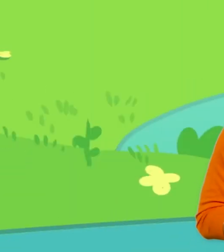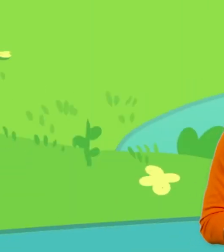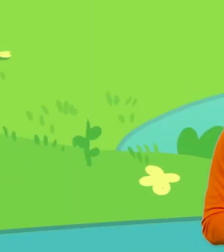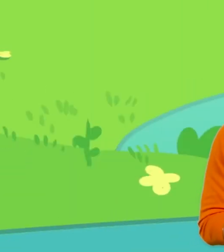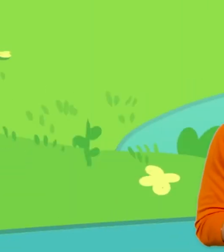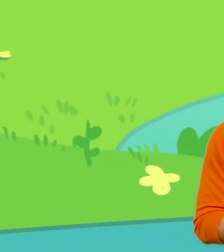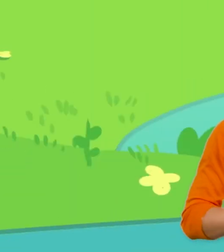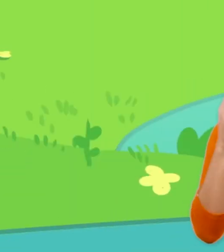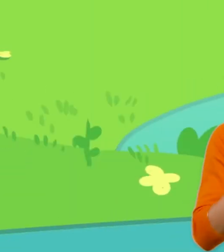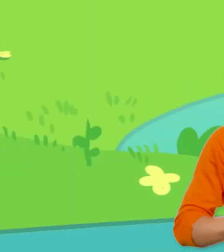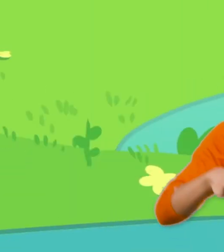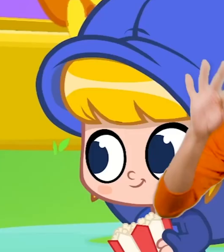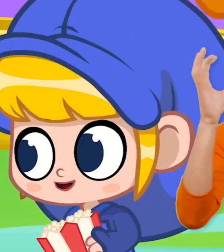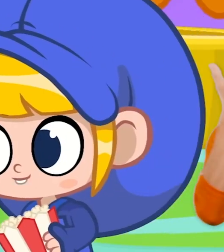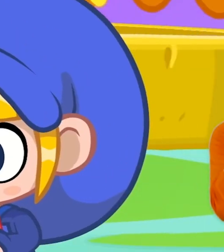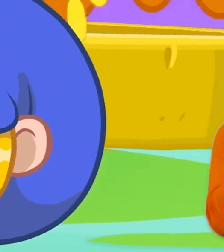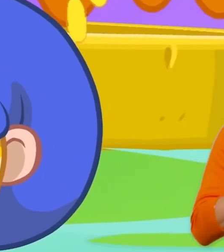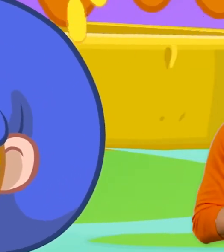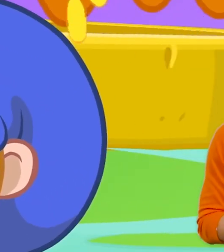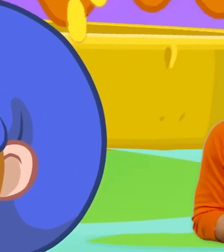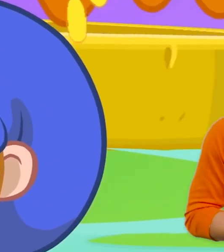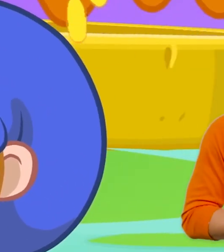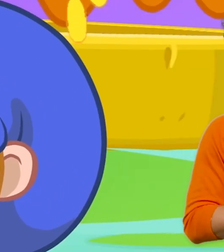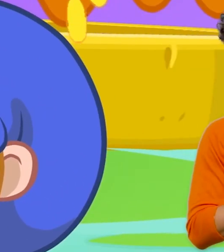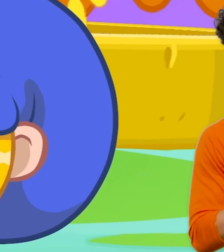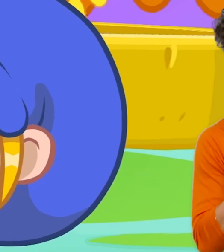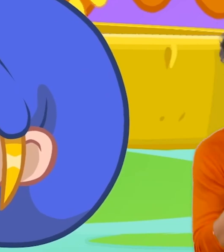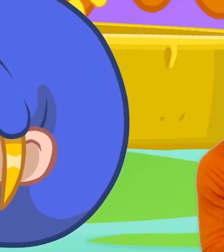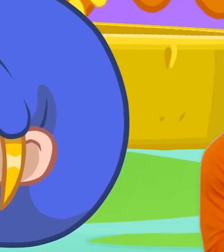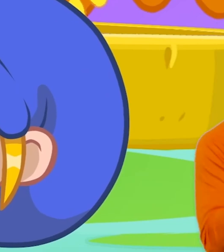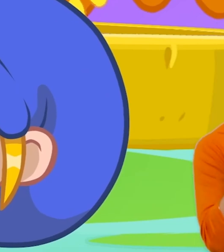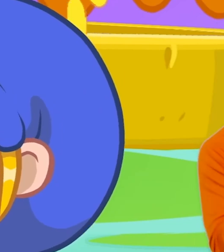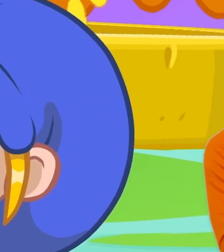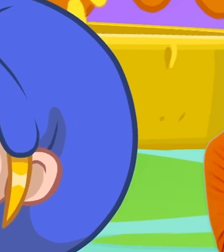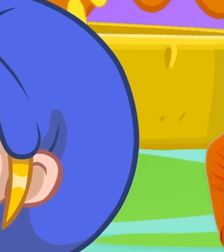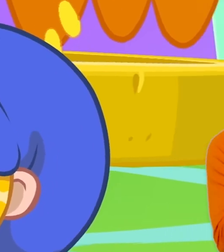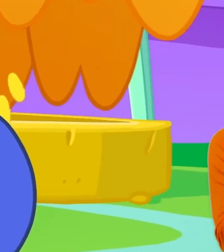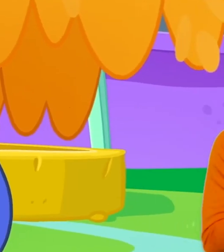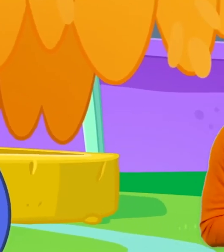No, can't find chameleon. It is really good at hiding.